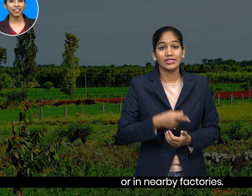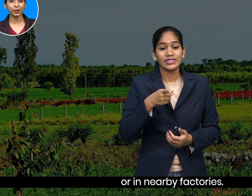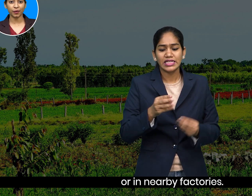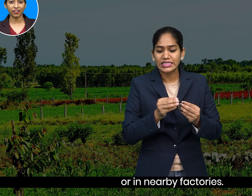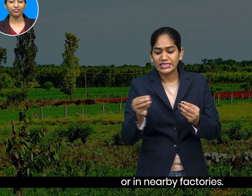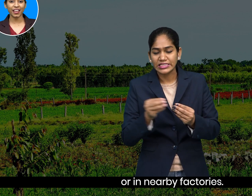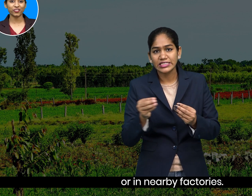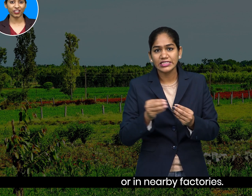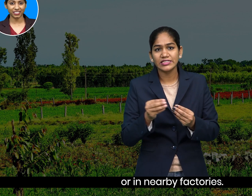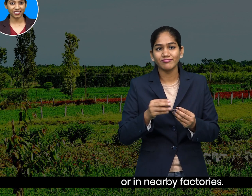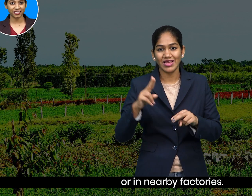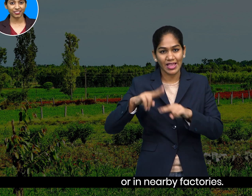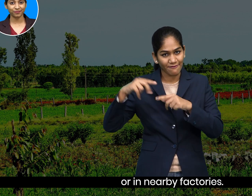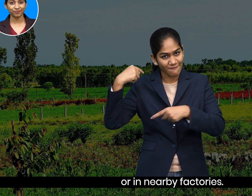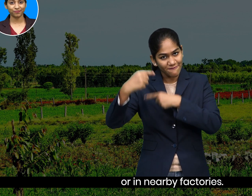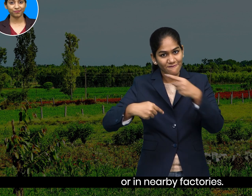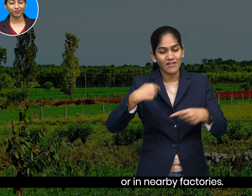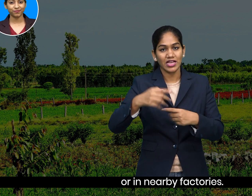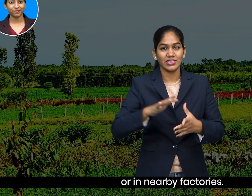in nearby factories.